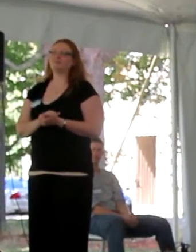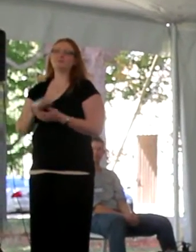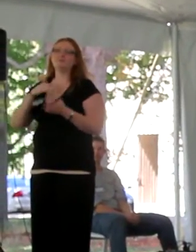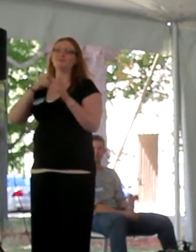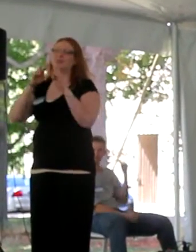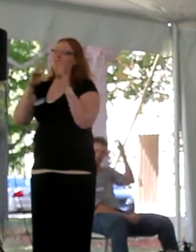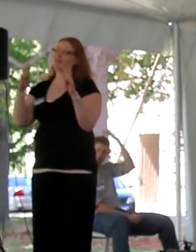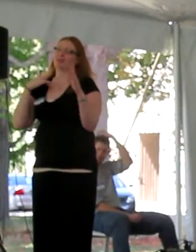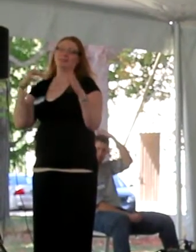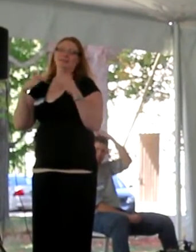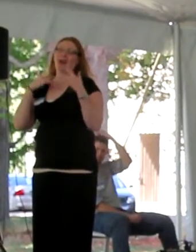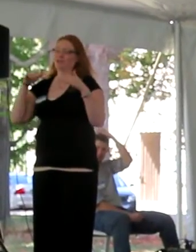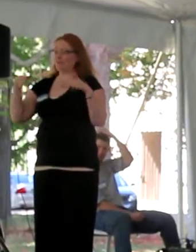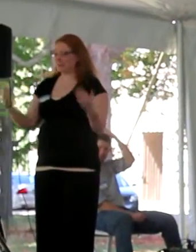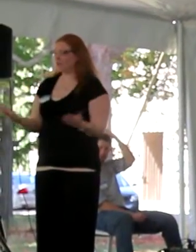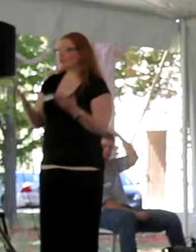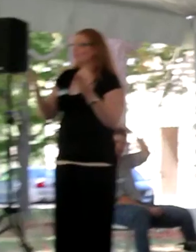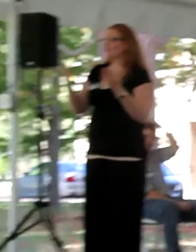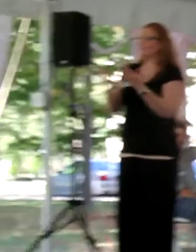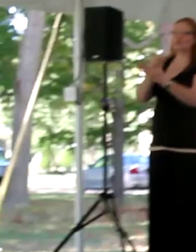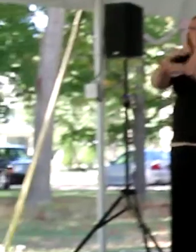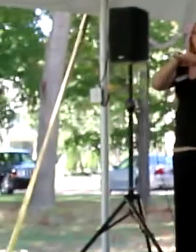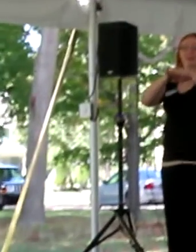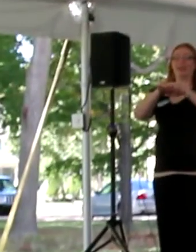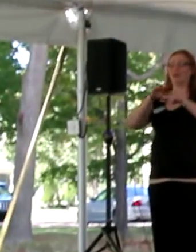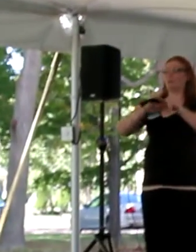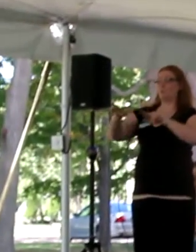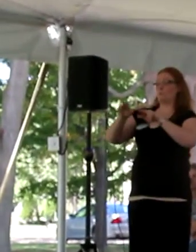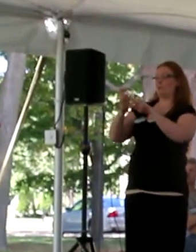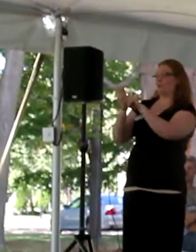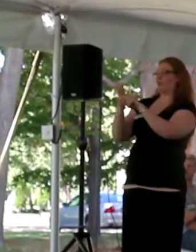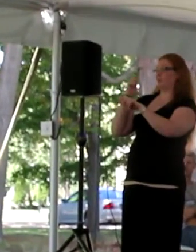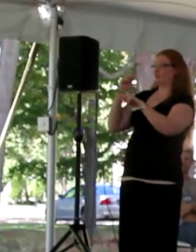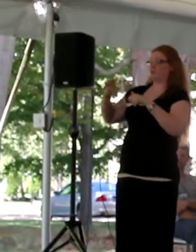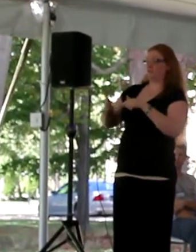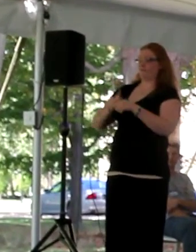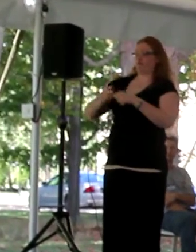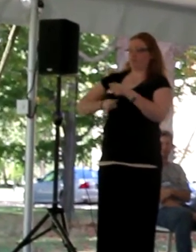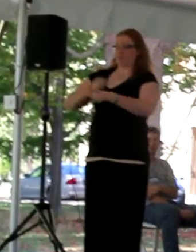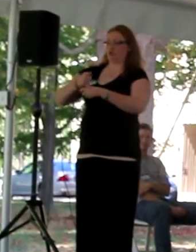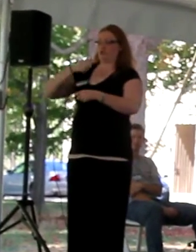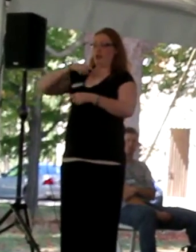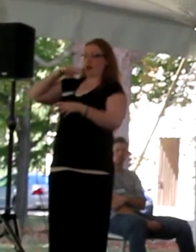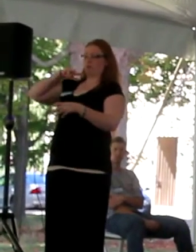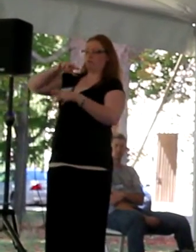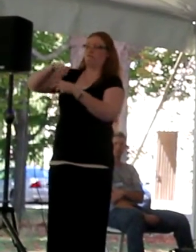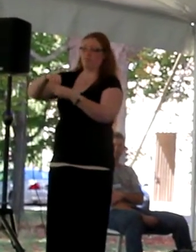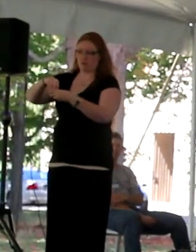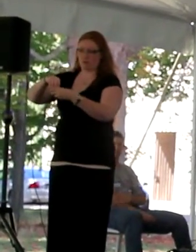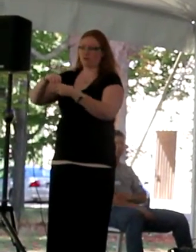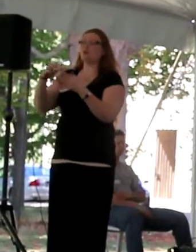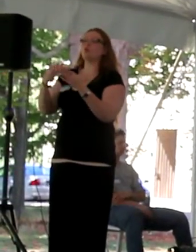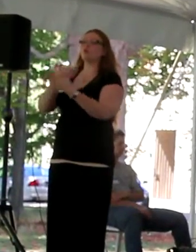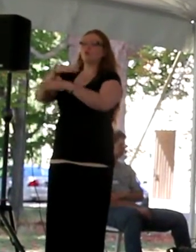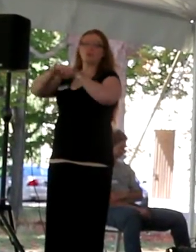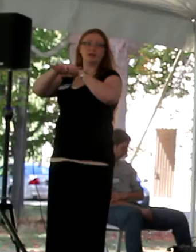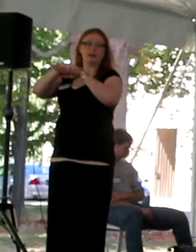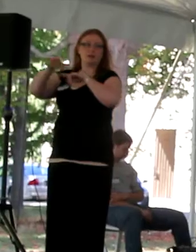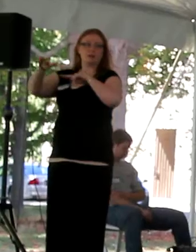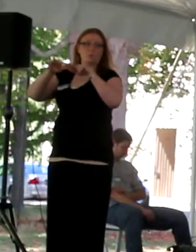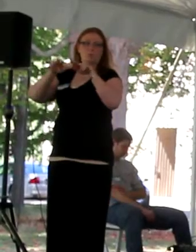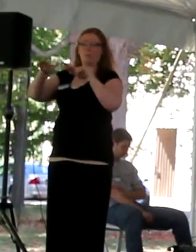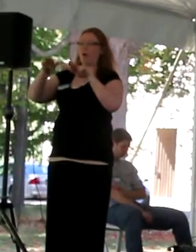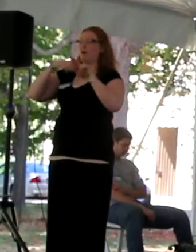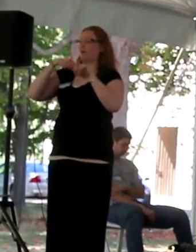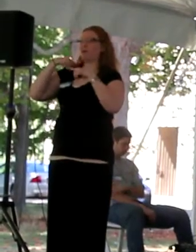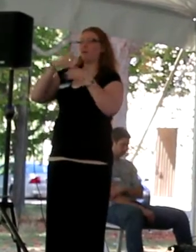I'm very excited to be here. The New England Walk last year was the first year that I became involved with the New England Walk, and I've had